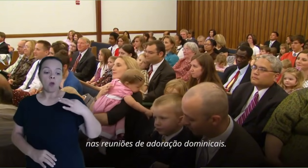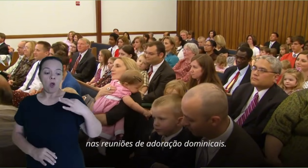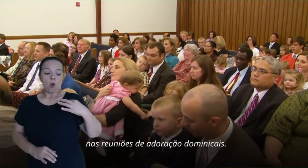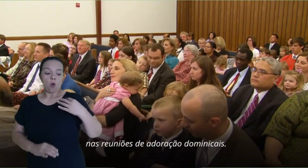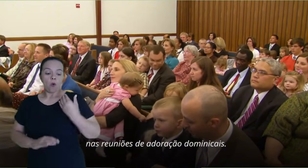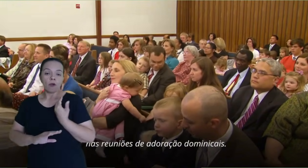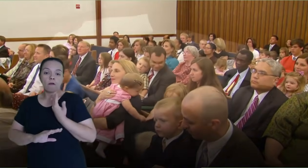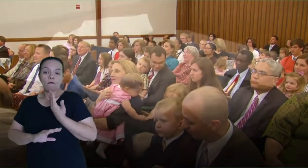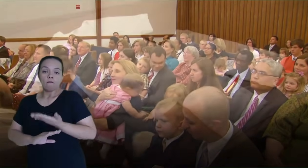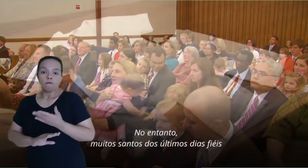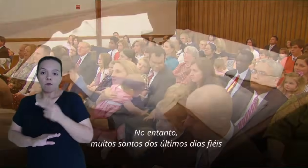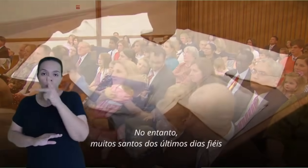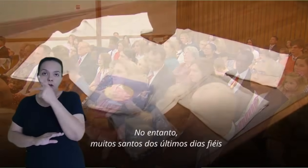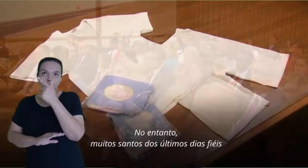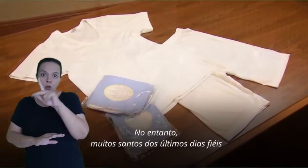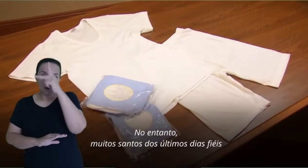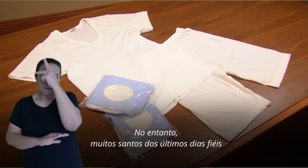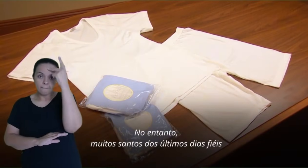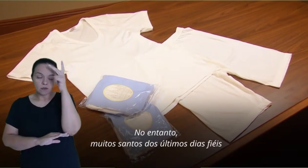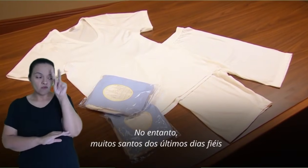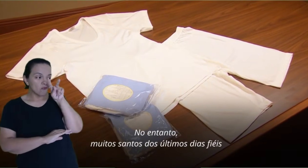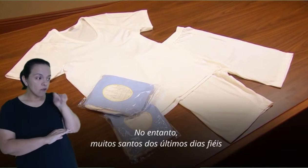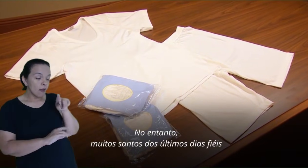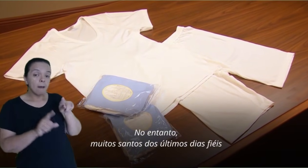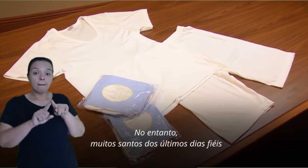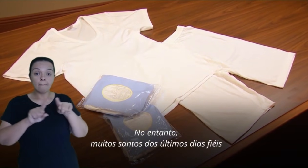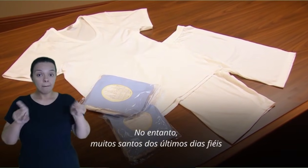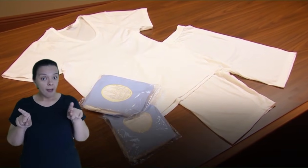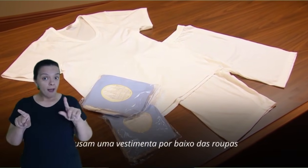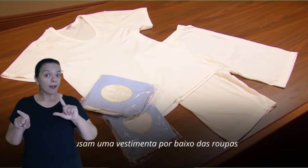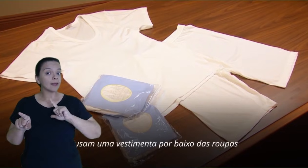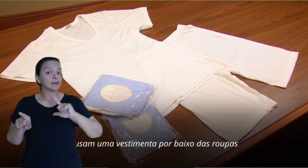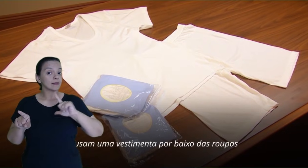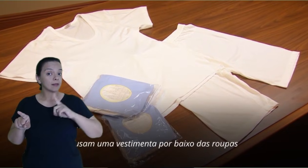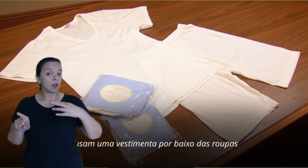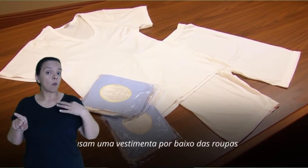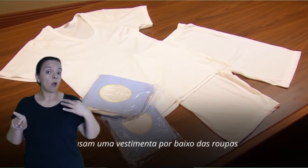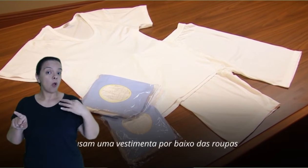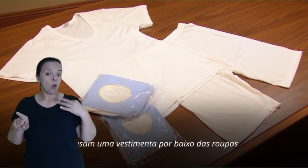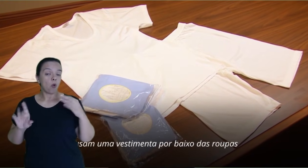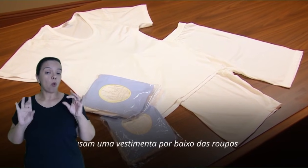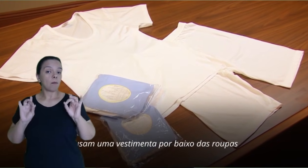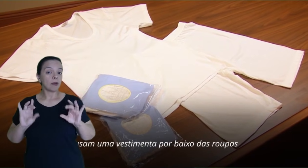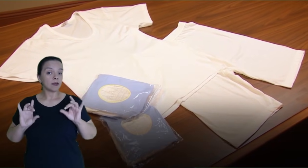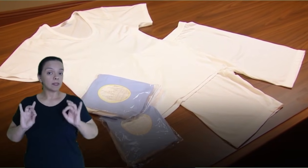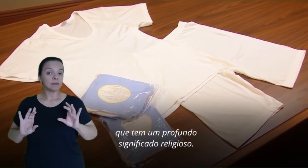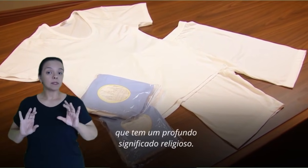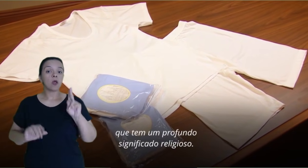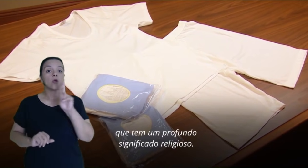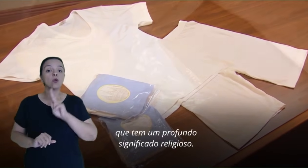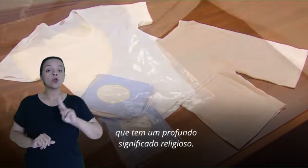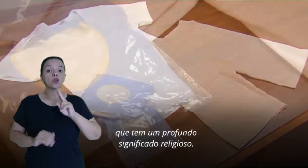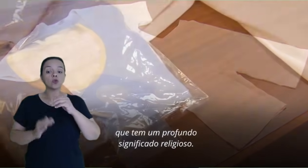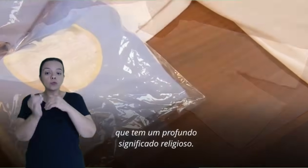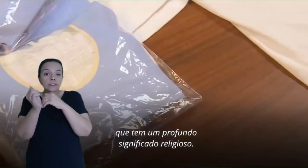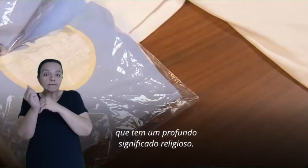services. However, many faithful Latter-day Saints wear a garment under their clothing that has deep religious